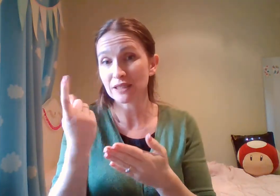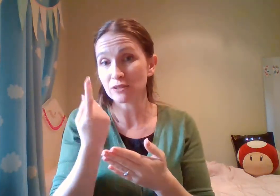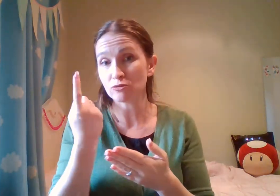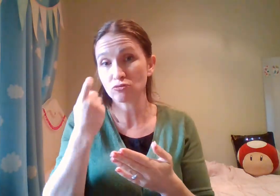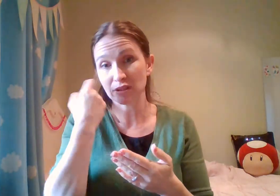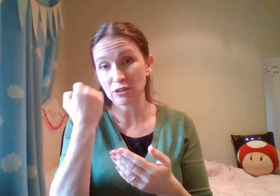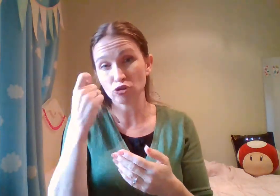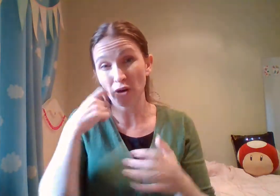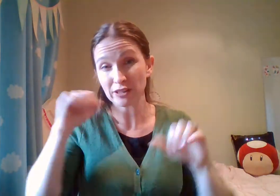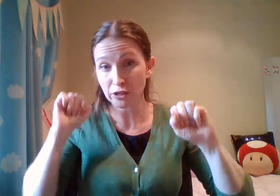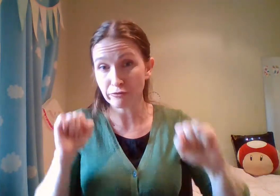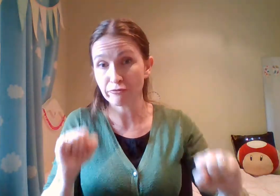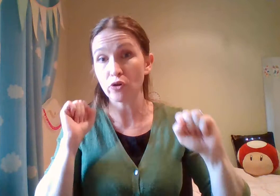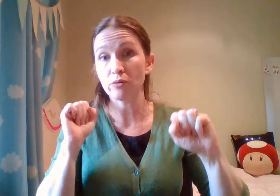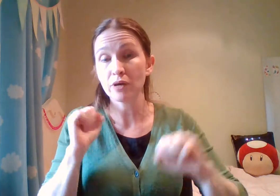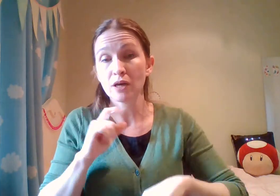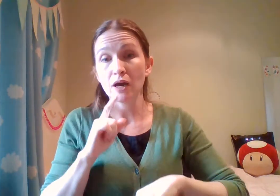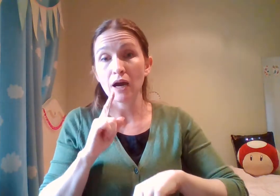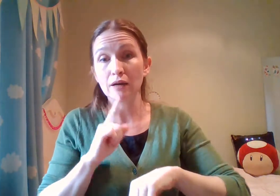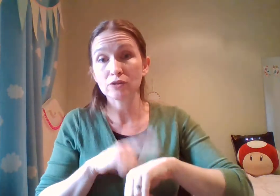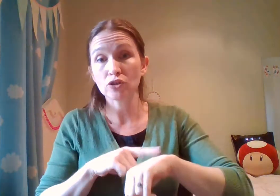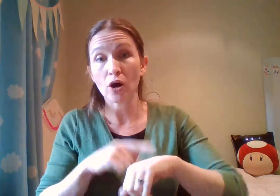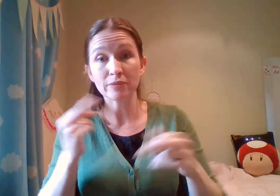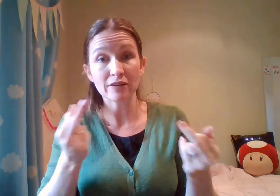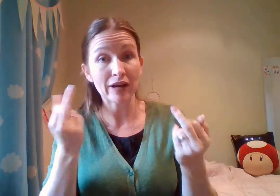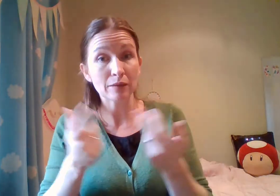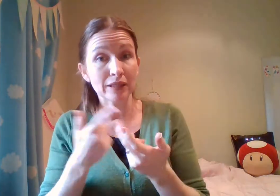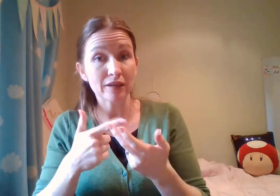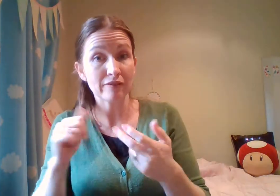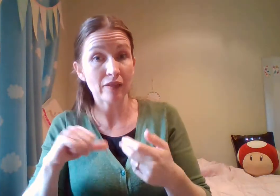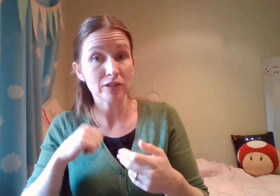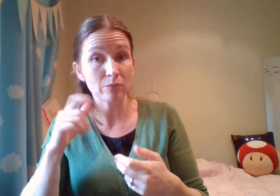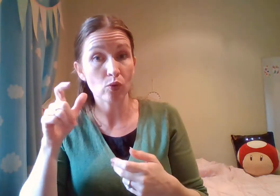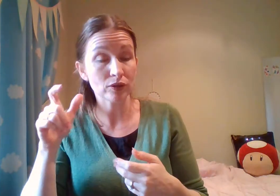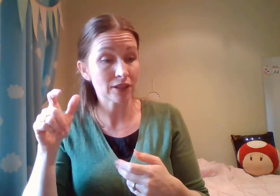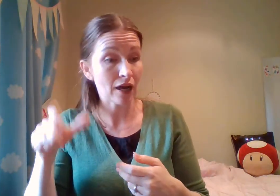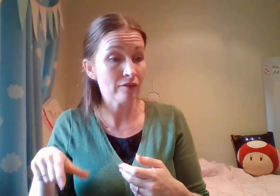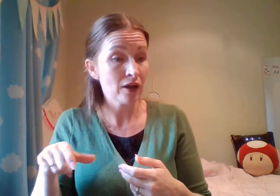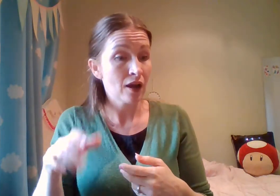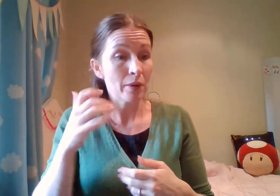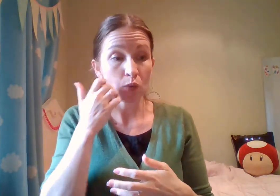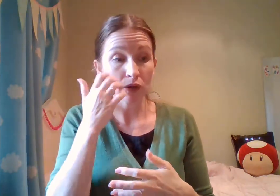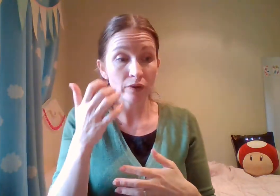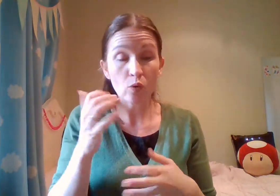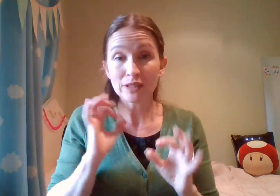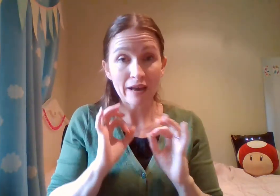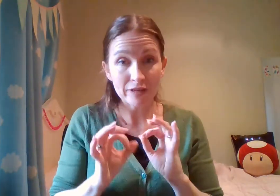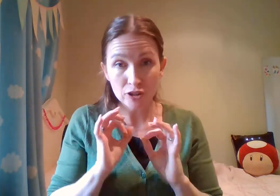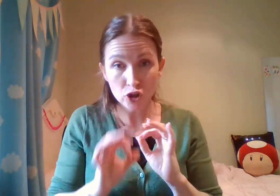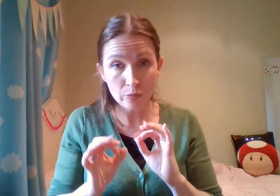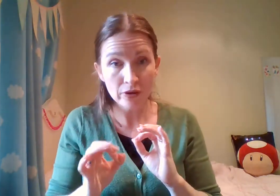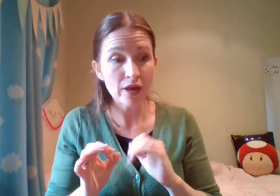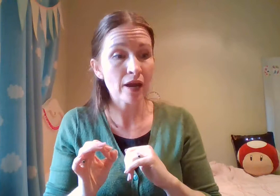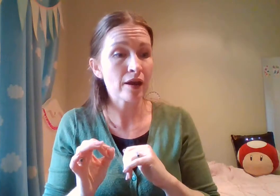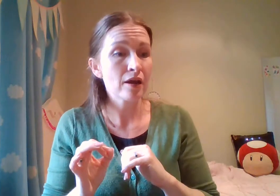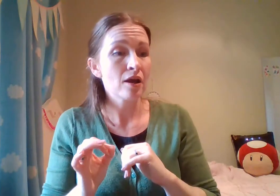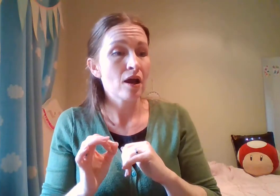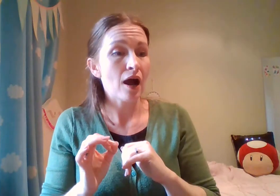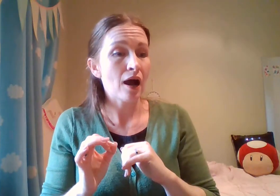still trying to confirm times and availability of other support staff, but they'll always have an interpreter there